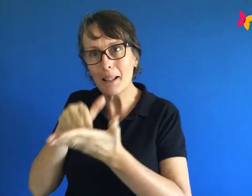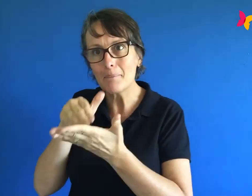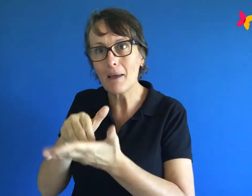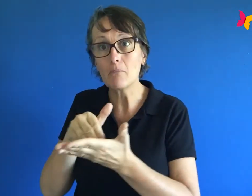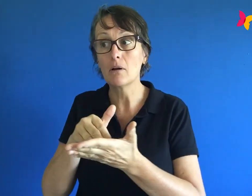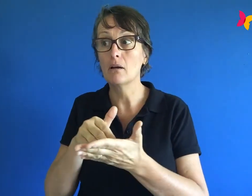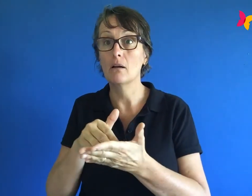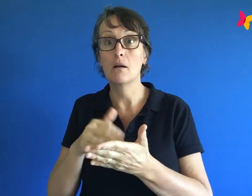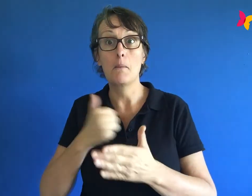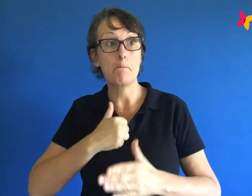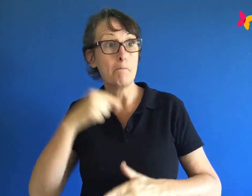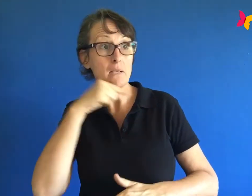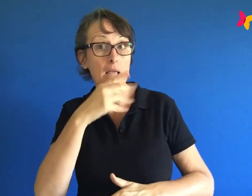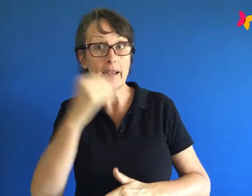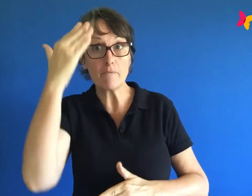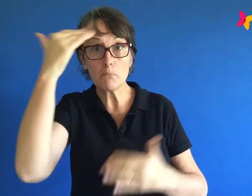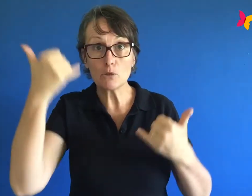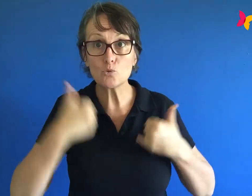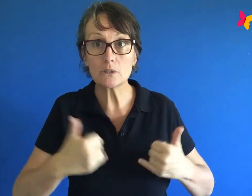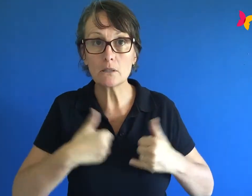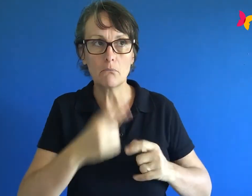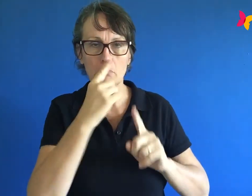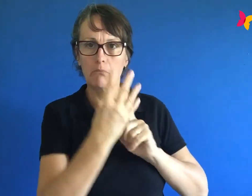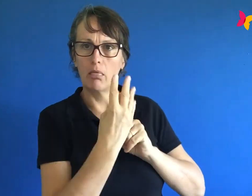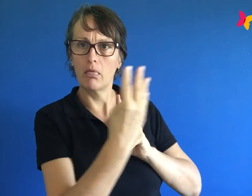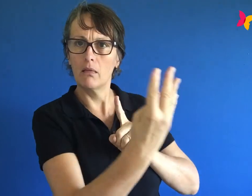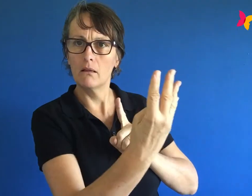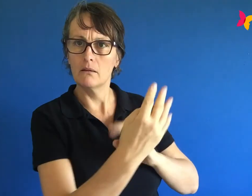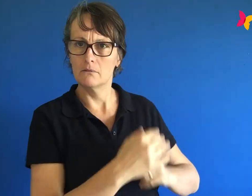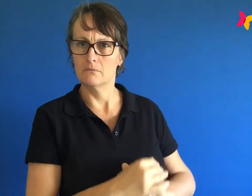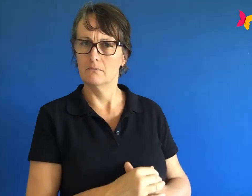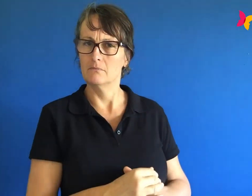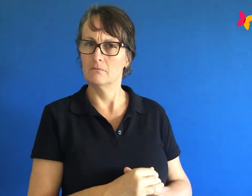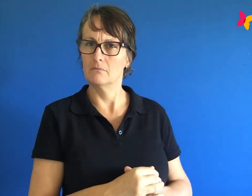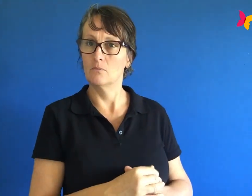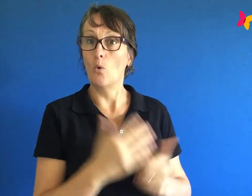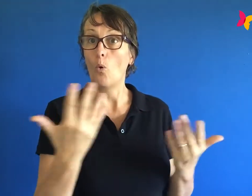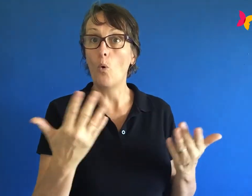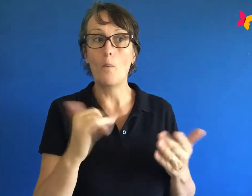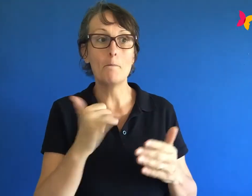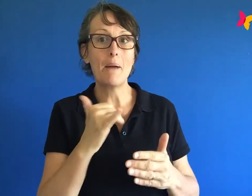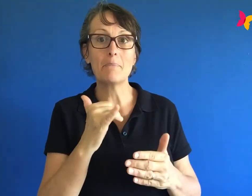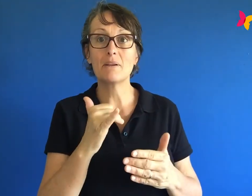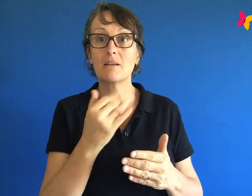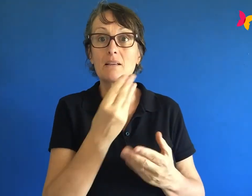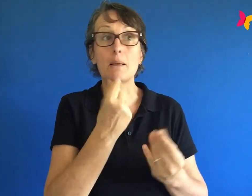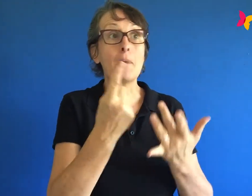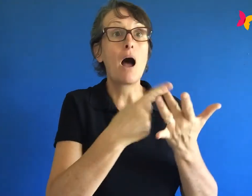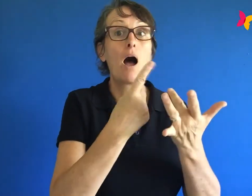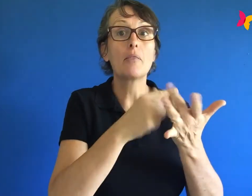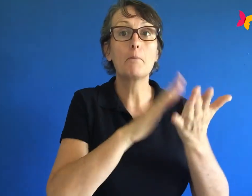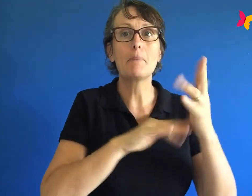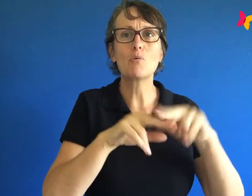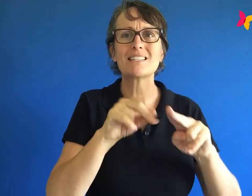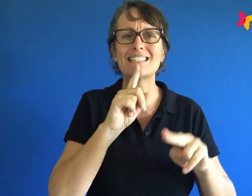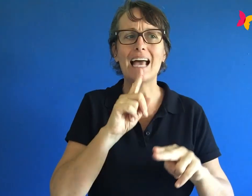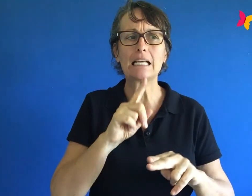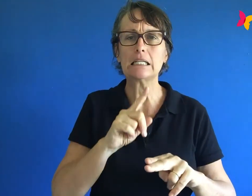or fathers, you know, telling their kids, oh, steer clear a little bit from that kid, he's a bit of trouble. You know, so it can be quite subtle, and I